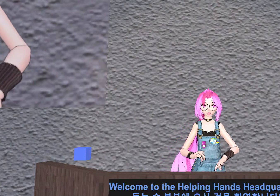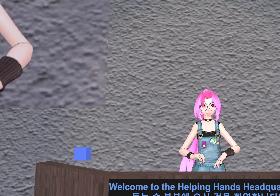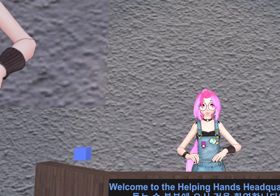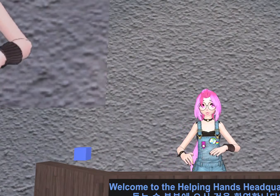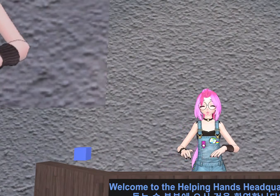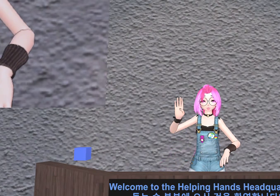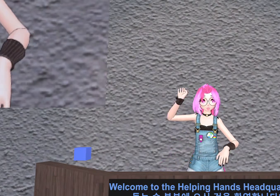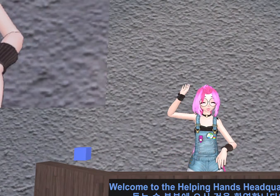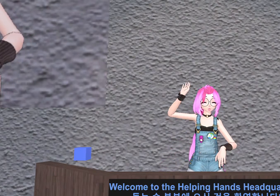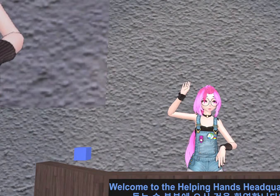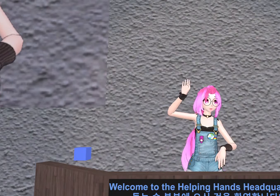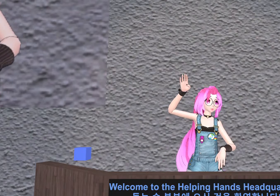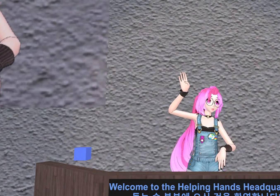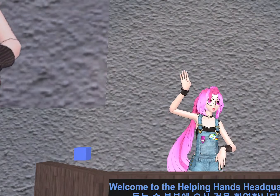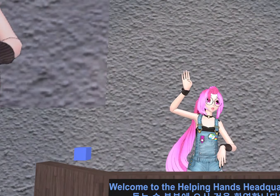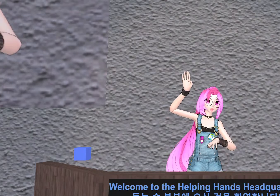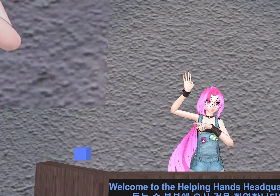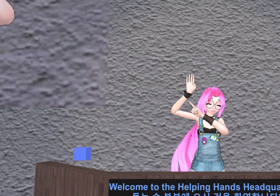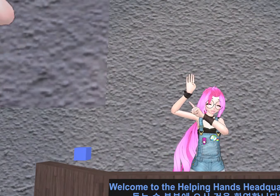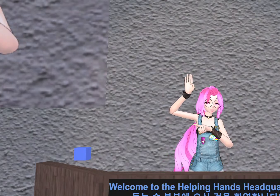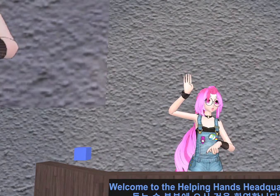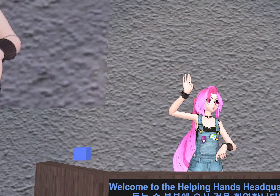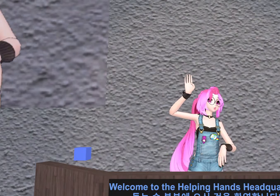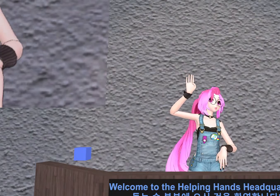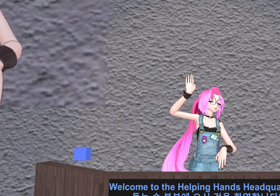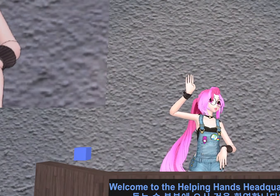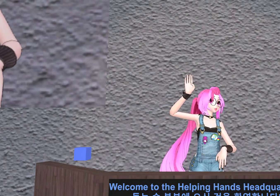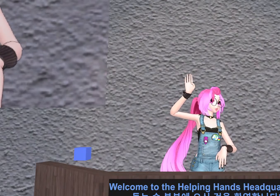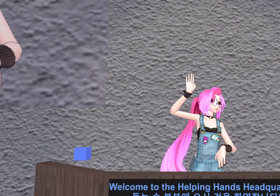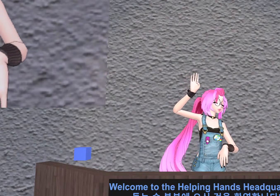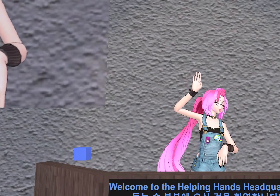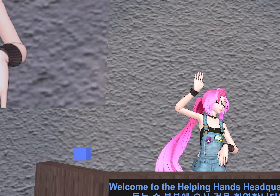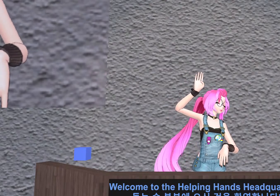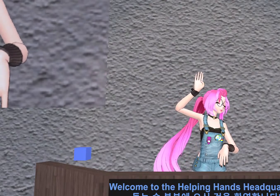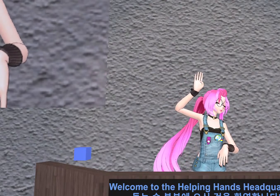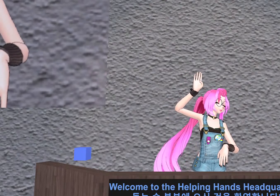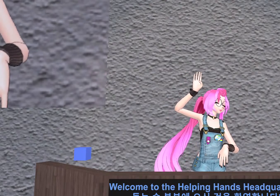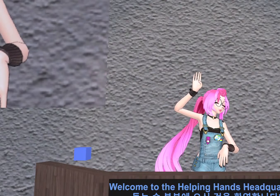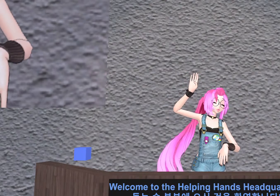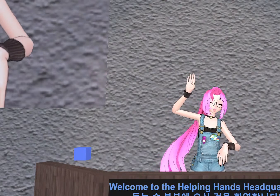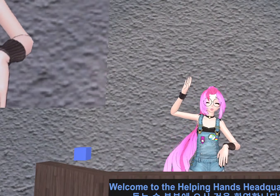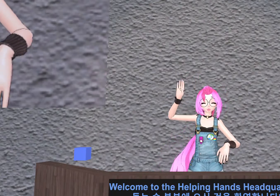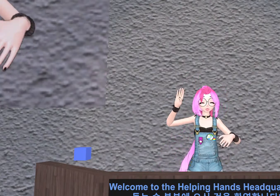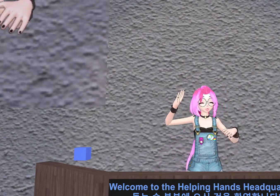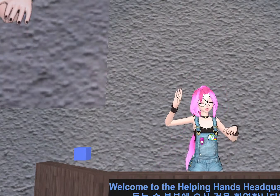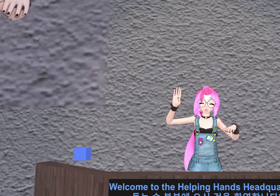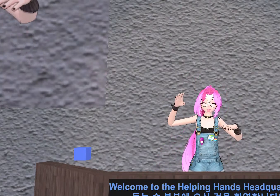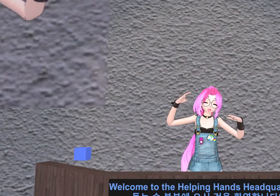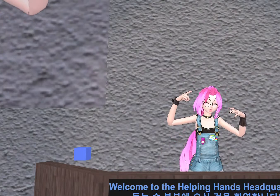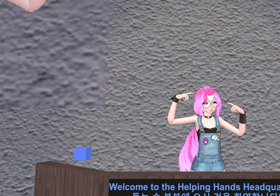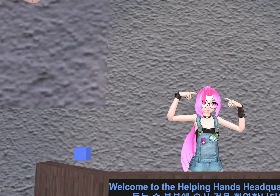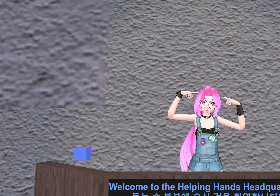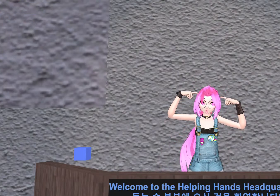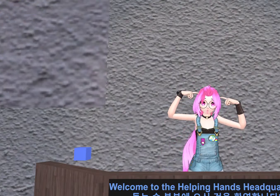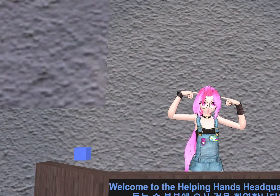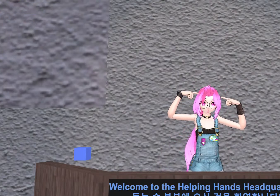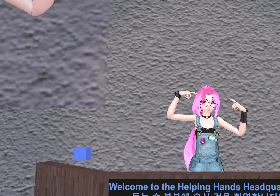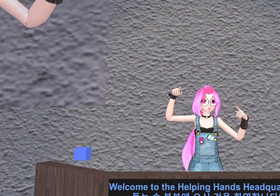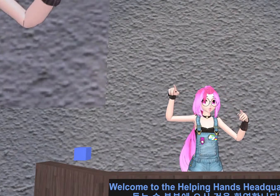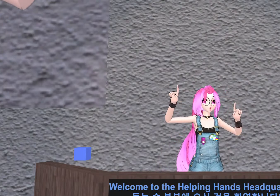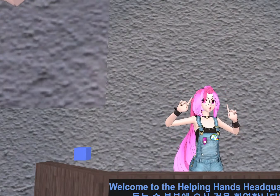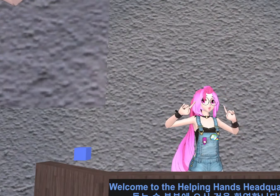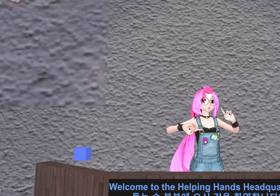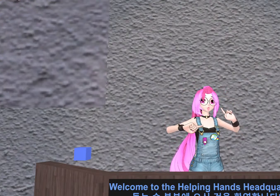Everyone show me right now, okay? Here's what we're gonna do. Raise your right hand. Raise your right hand. Yep. Okay, now I want